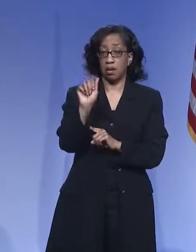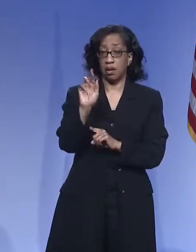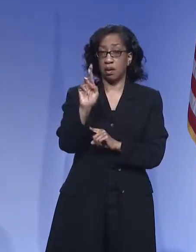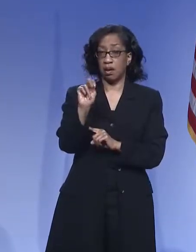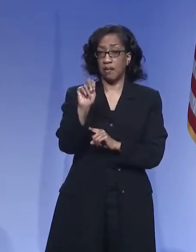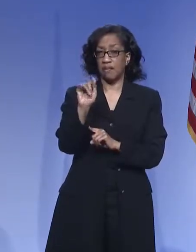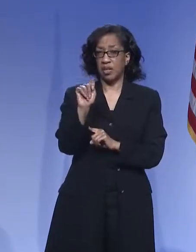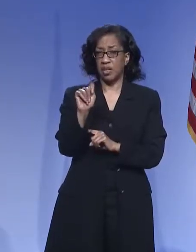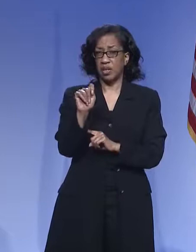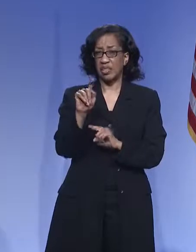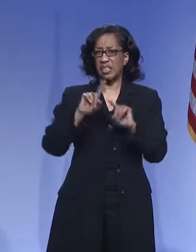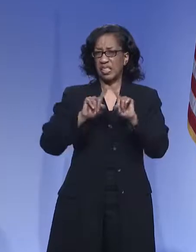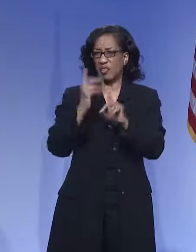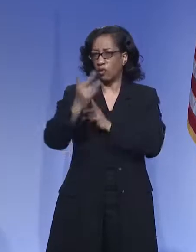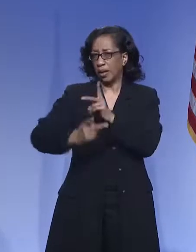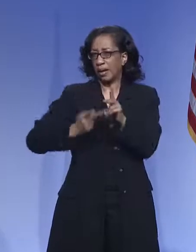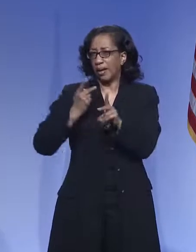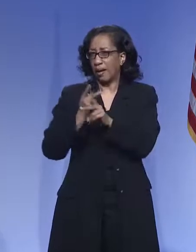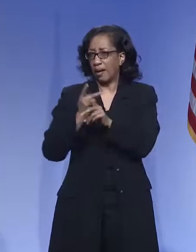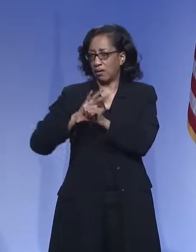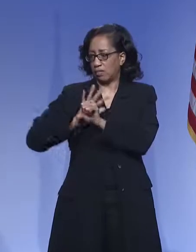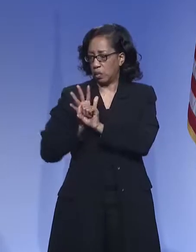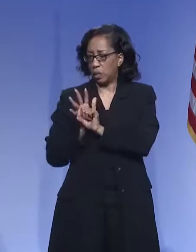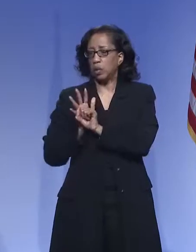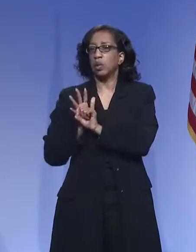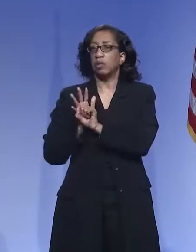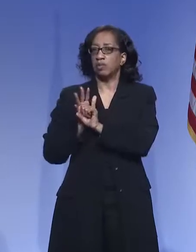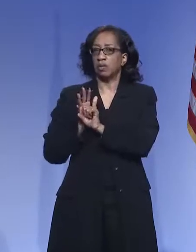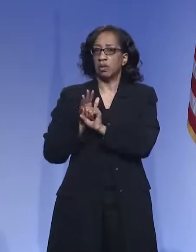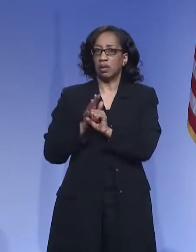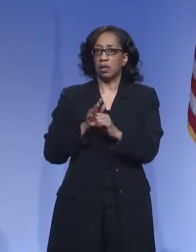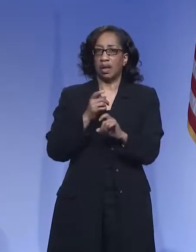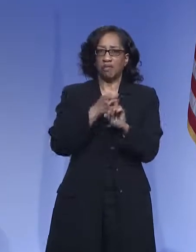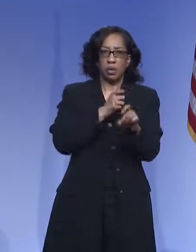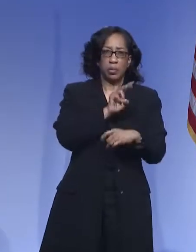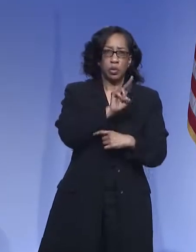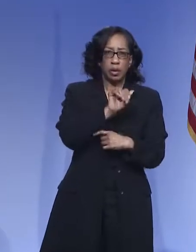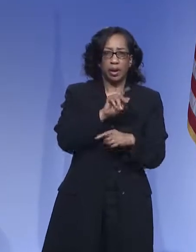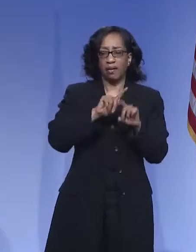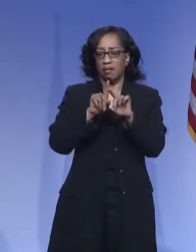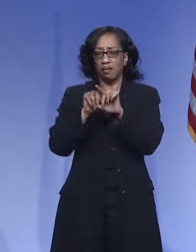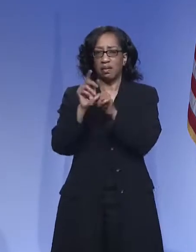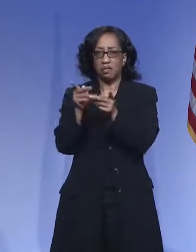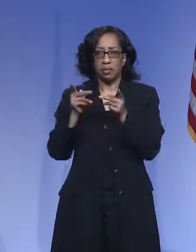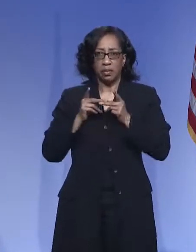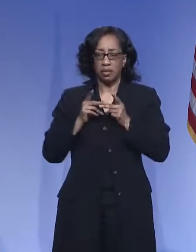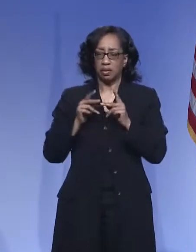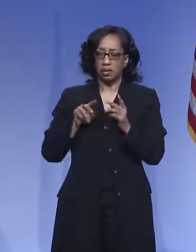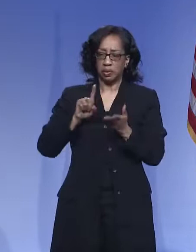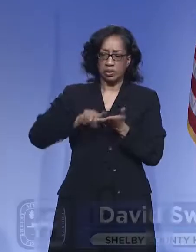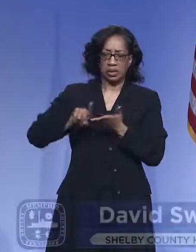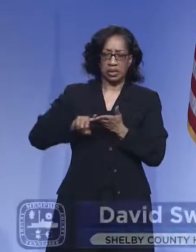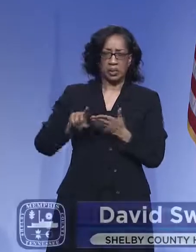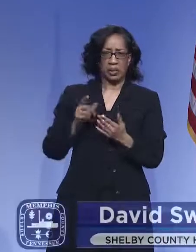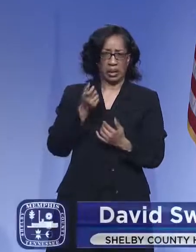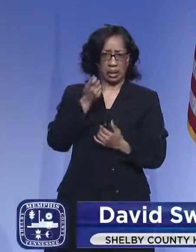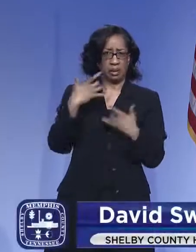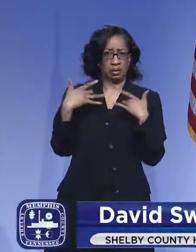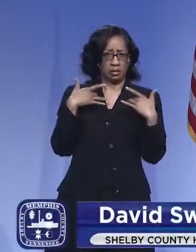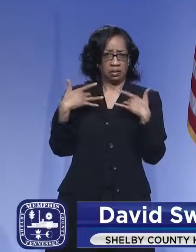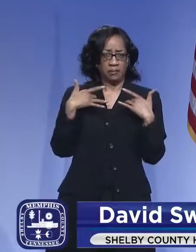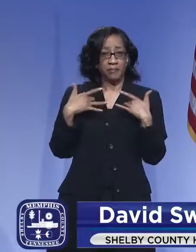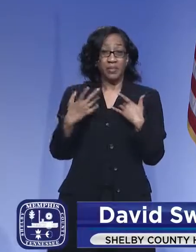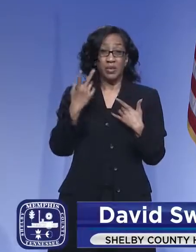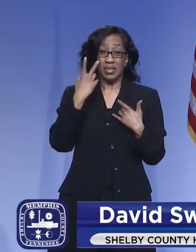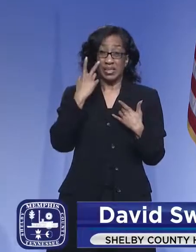is another area where we are monitoring the situation, and we do have some levels of concern. We do see